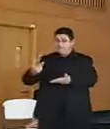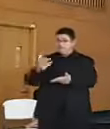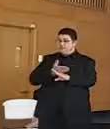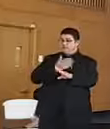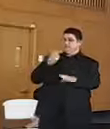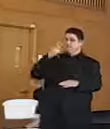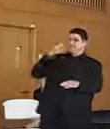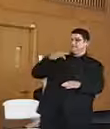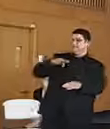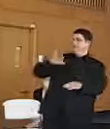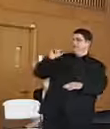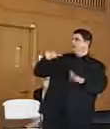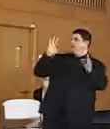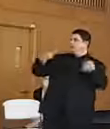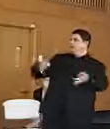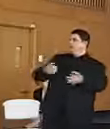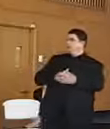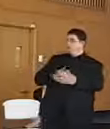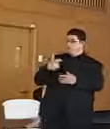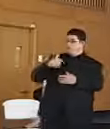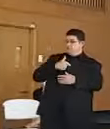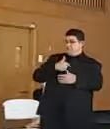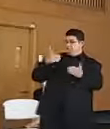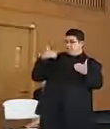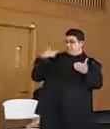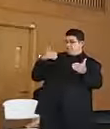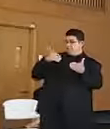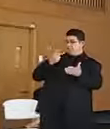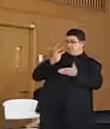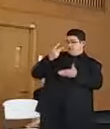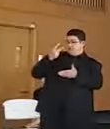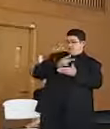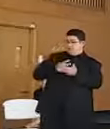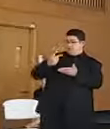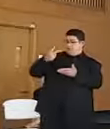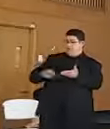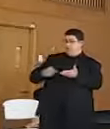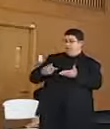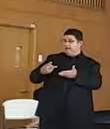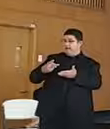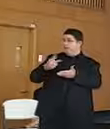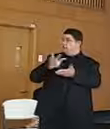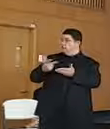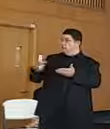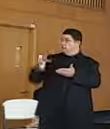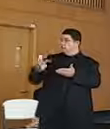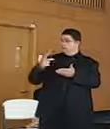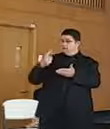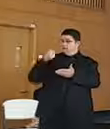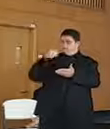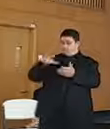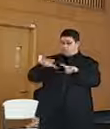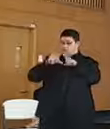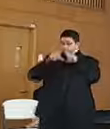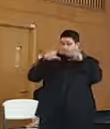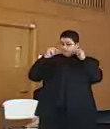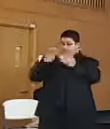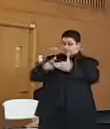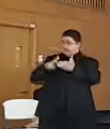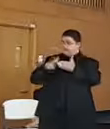that. We're approaching 2.5 weeks, almost 3, of a mask mandate in St. Louis County. We believe that will then